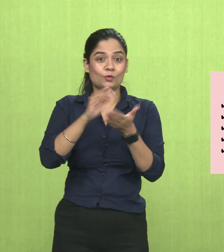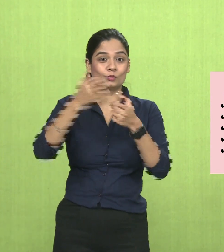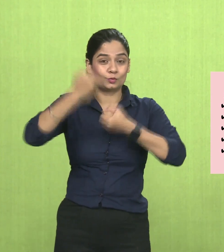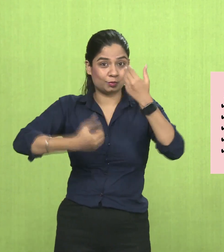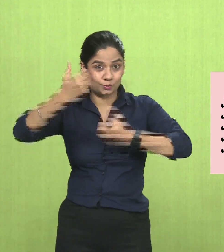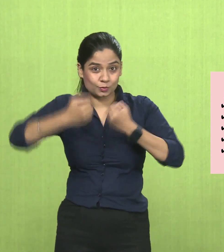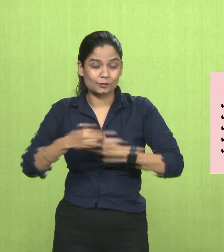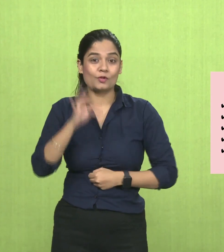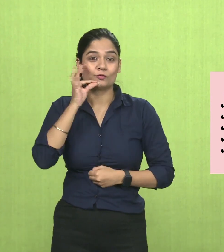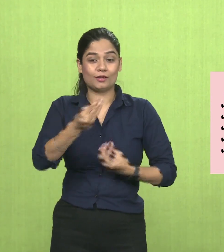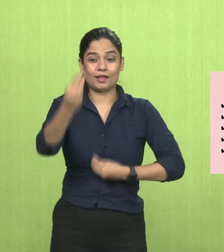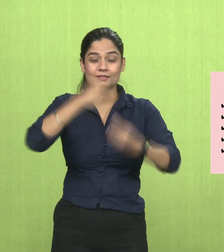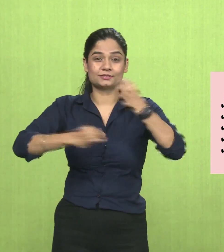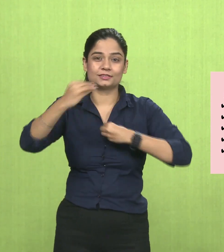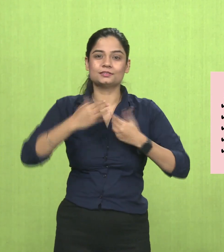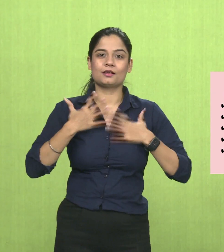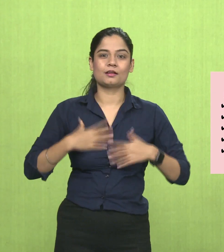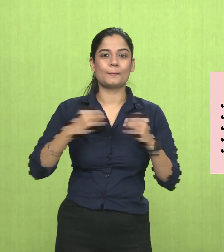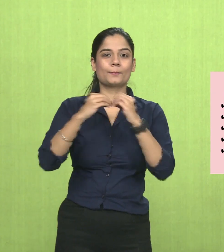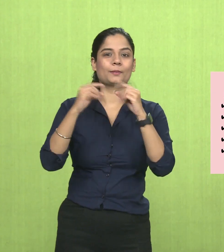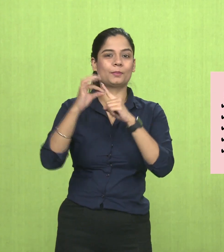milk and fruits. These are good.